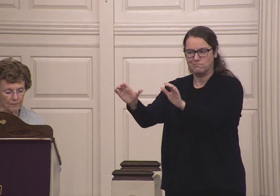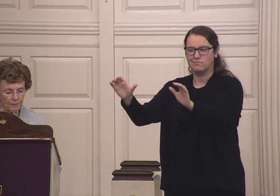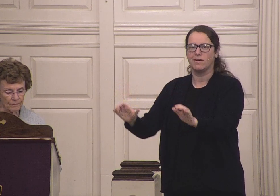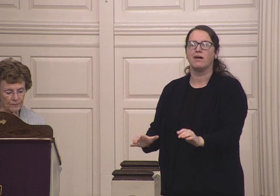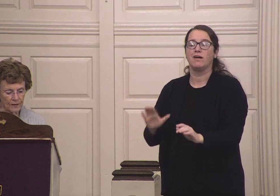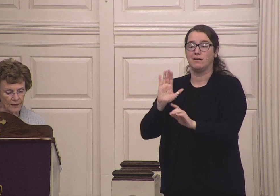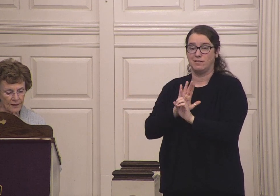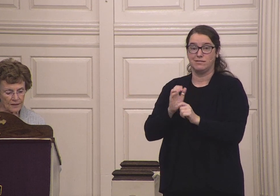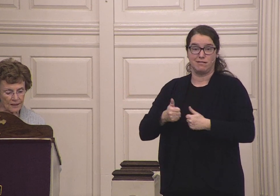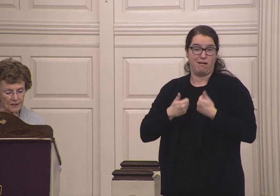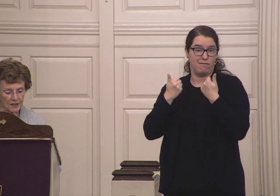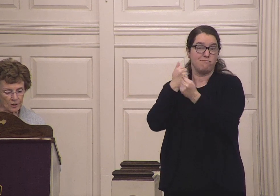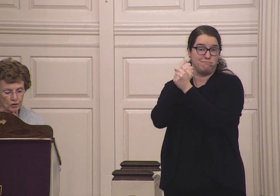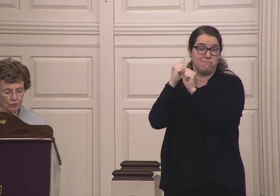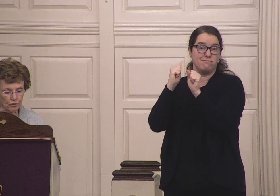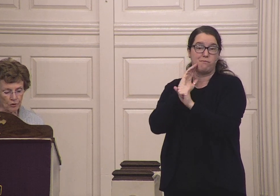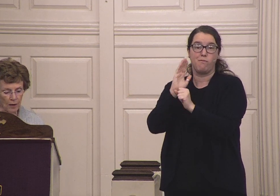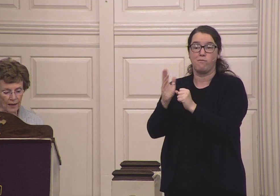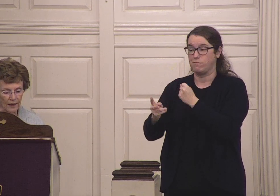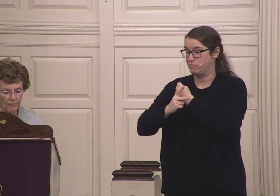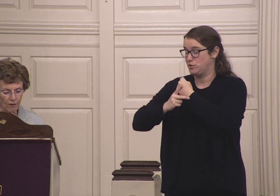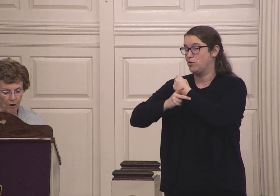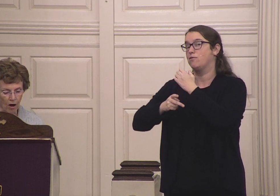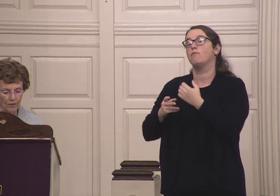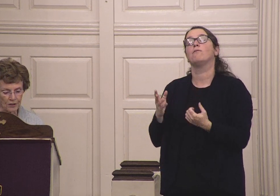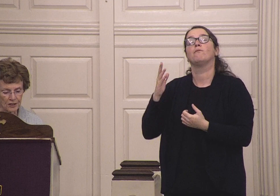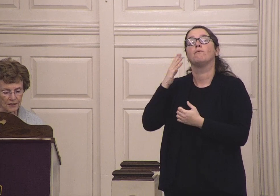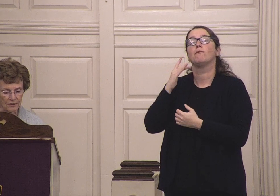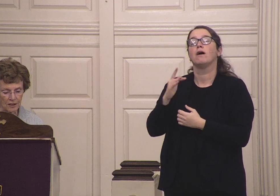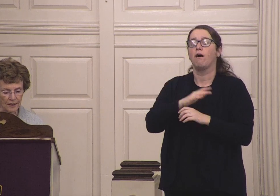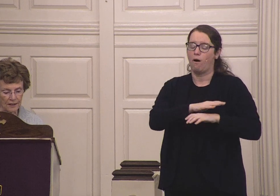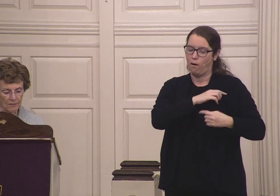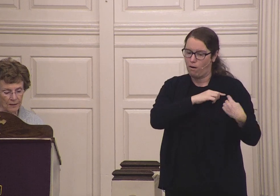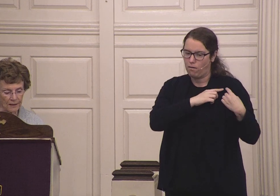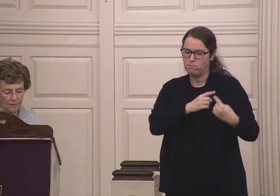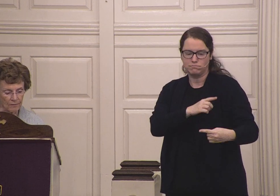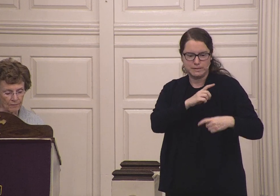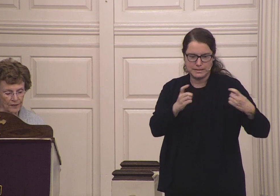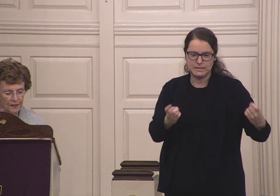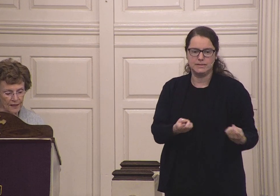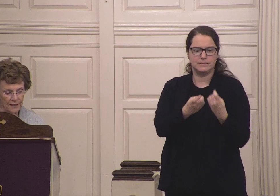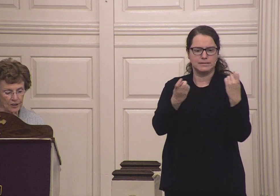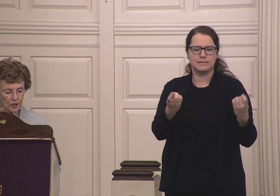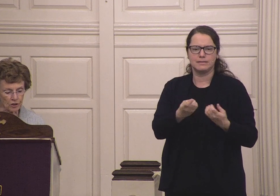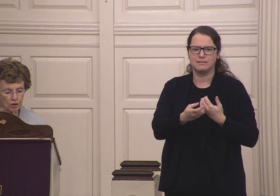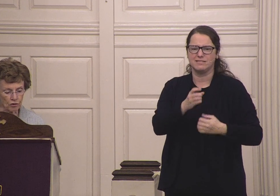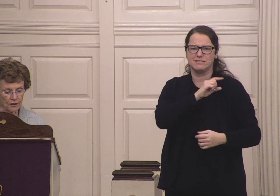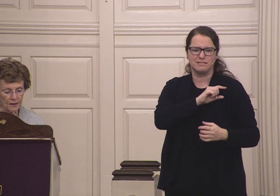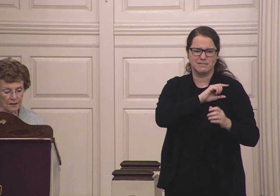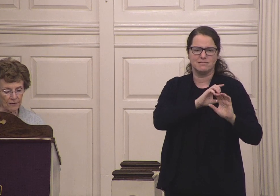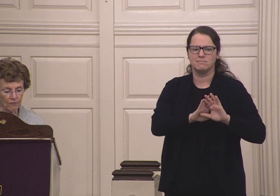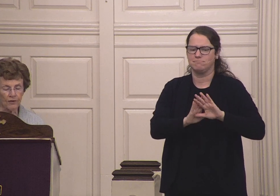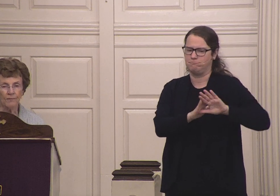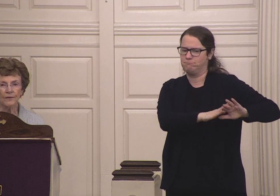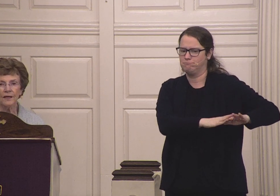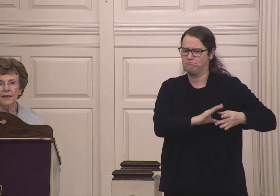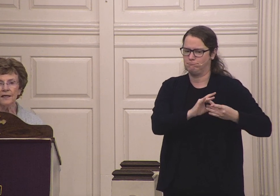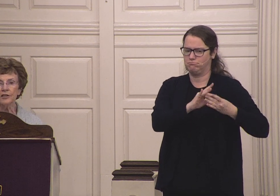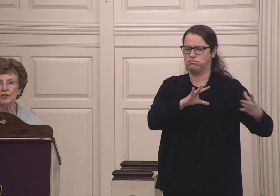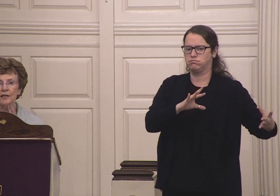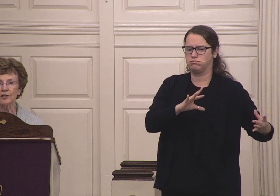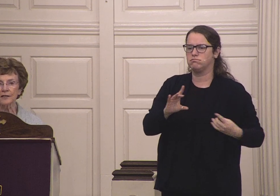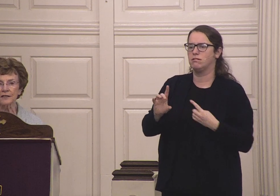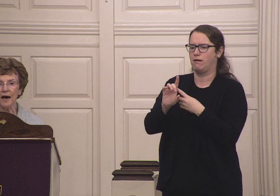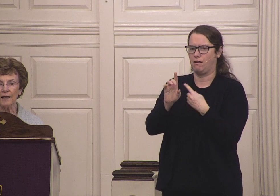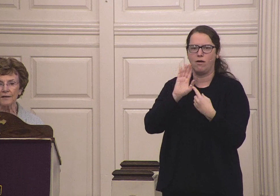life, since he has turned away from all the sins that he committed. He shall surely live.